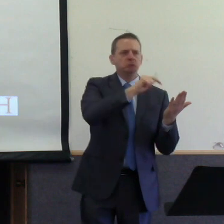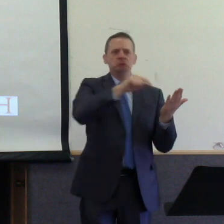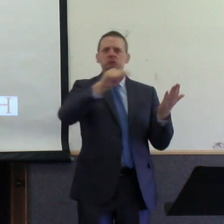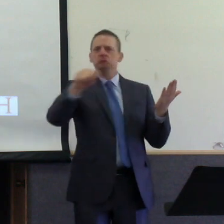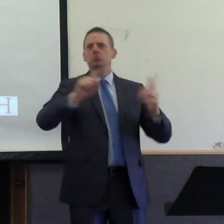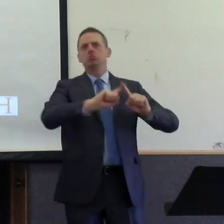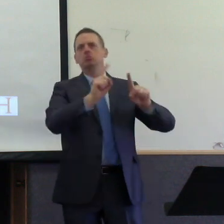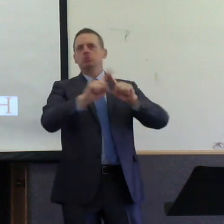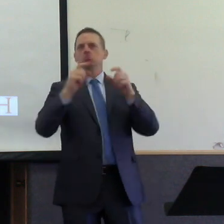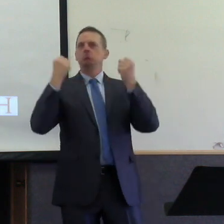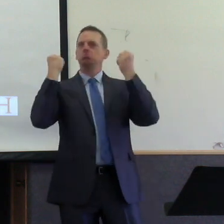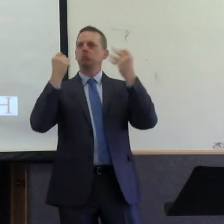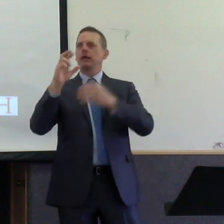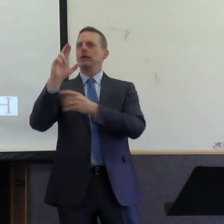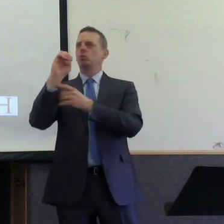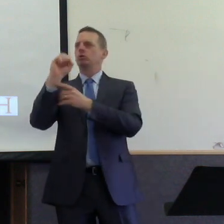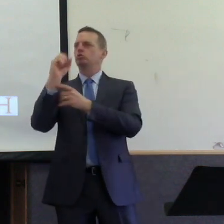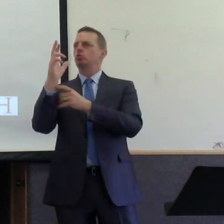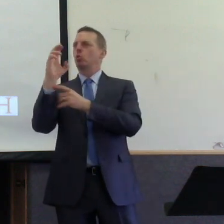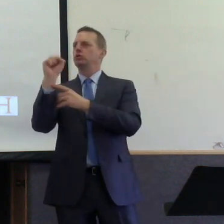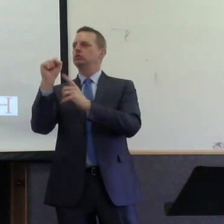So this is what we do